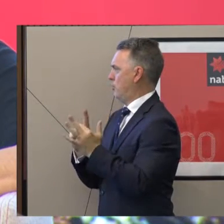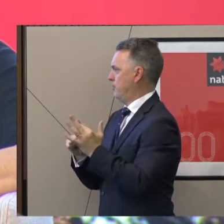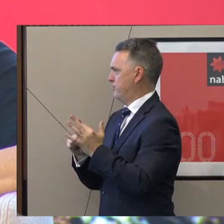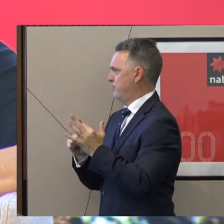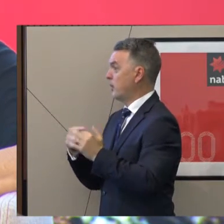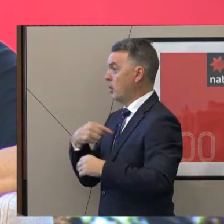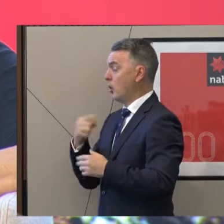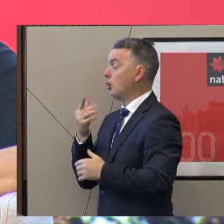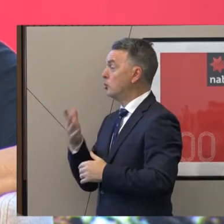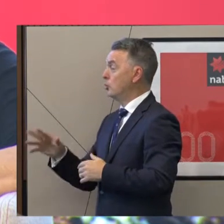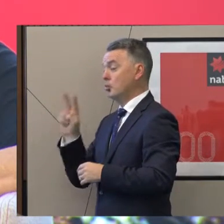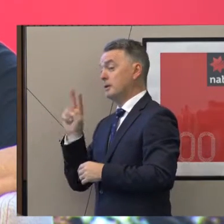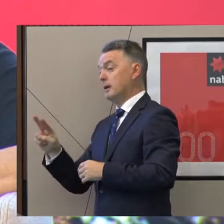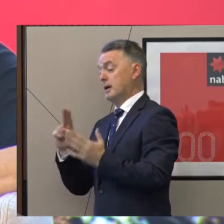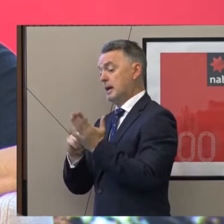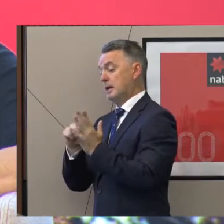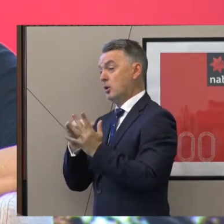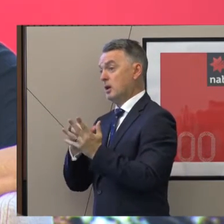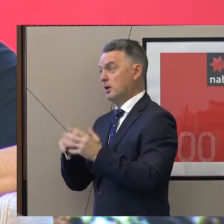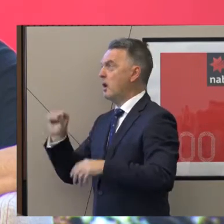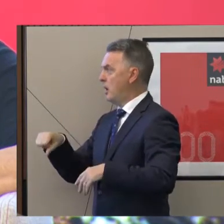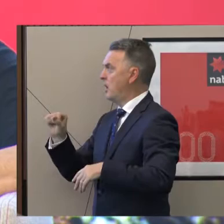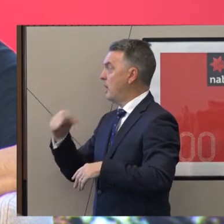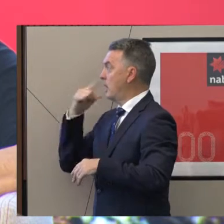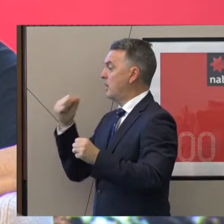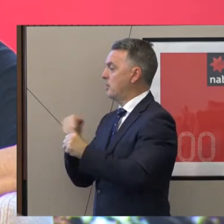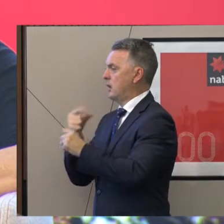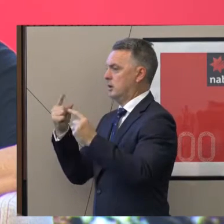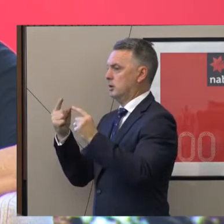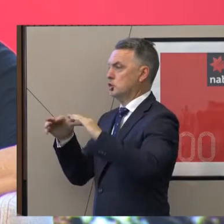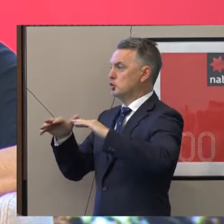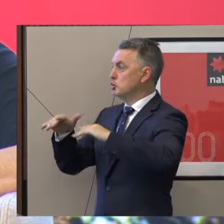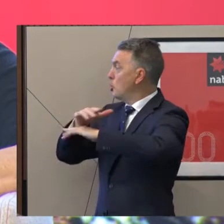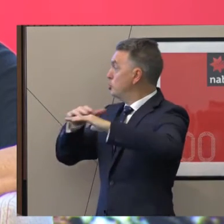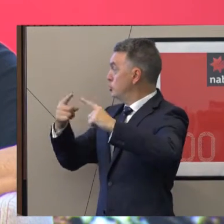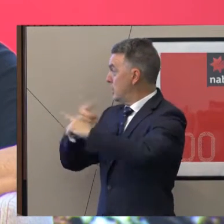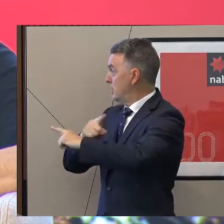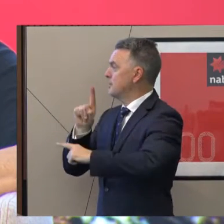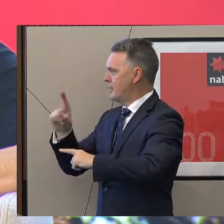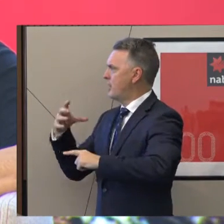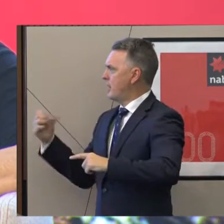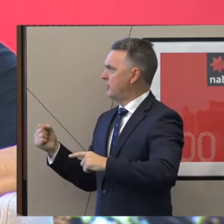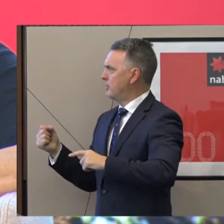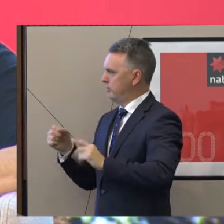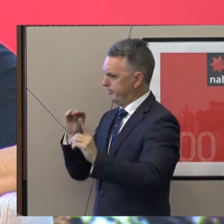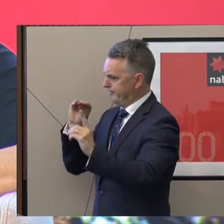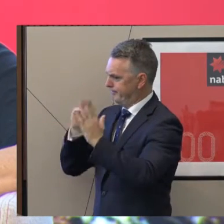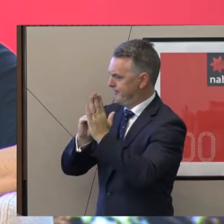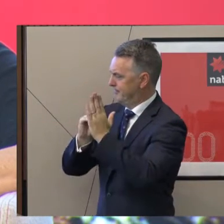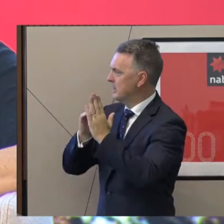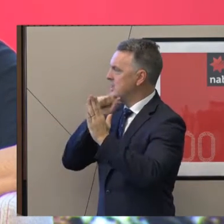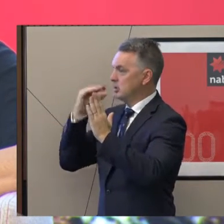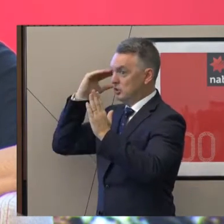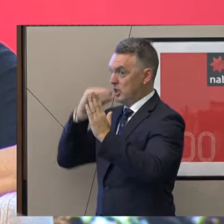the NDIS as a real opportunity for social change, but we need a gender responsive approach to get that cultural